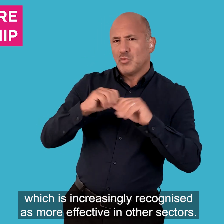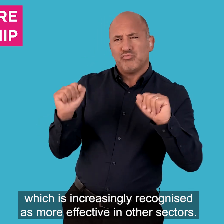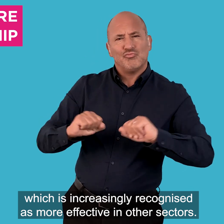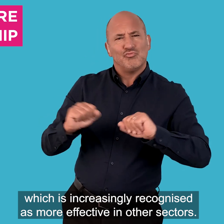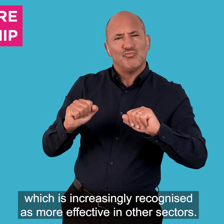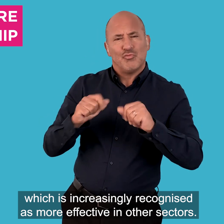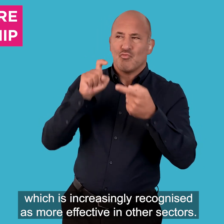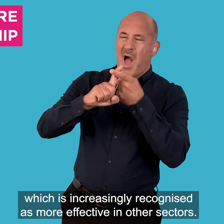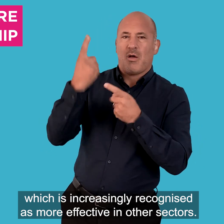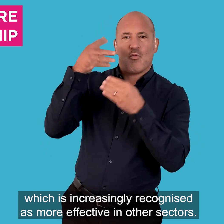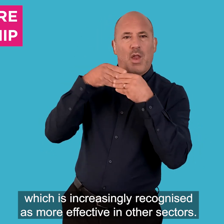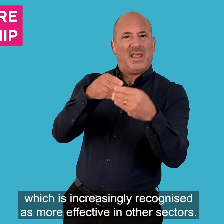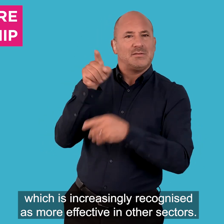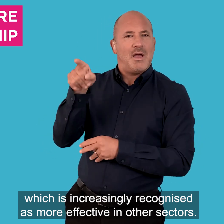effective in other sectors.